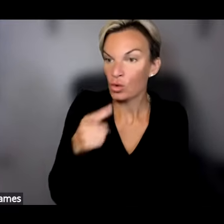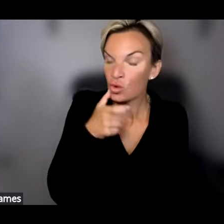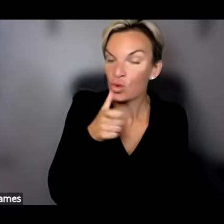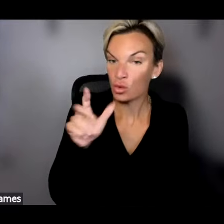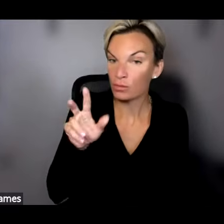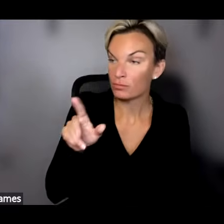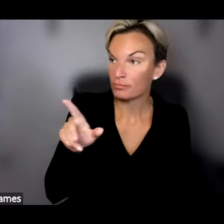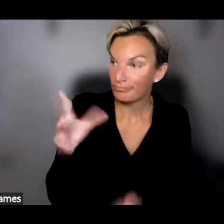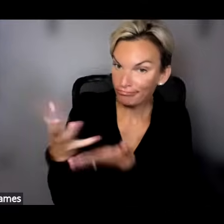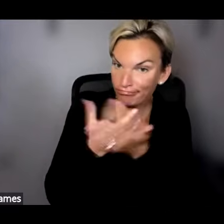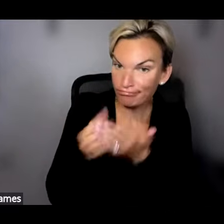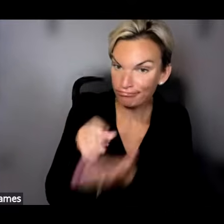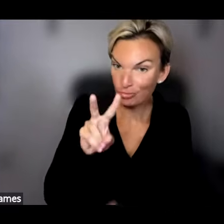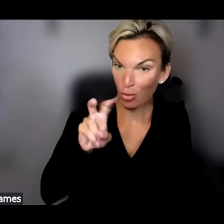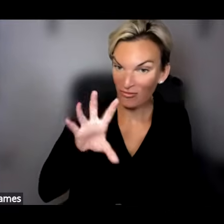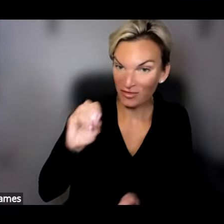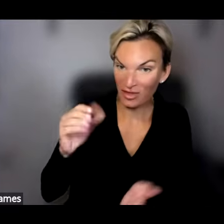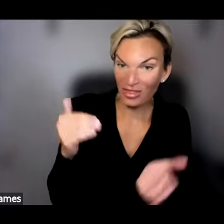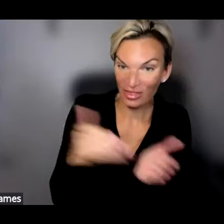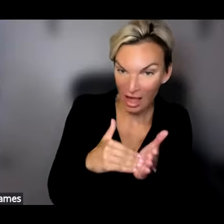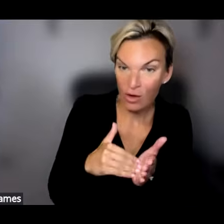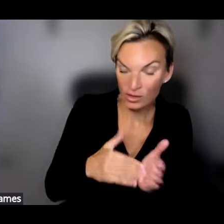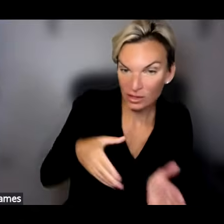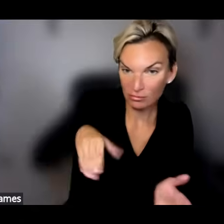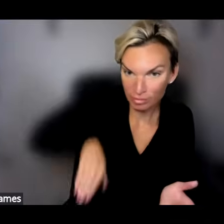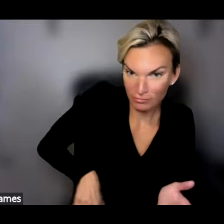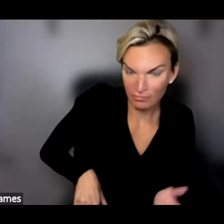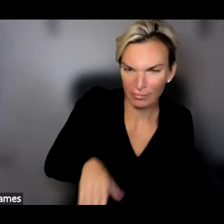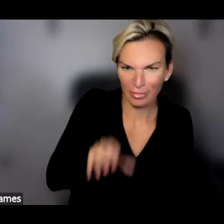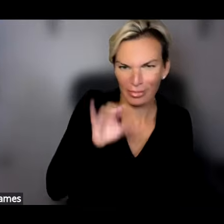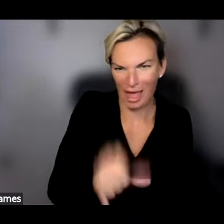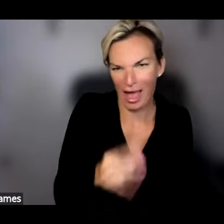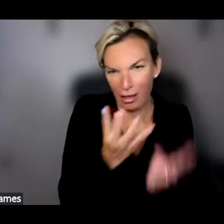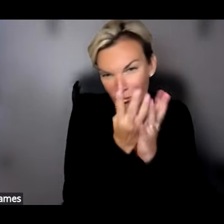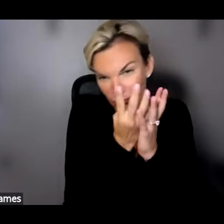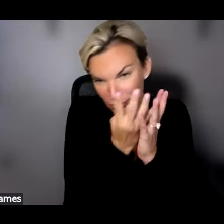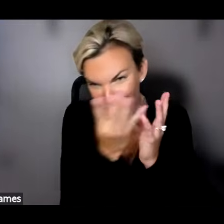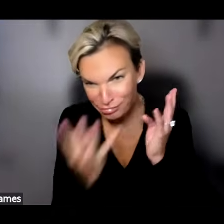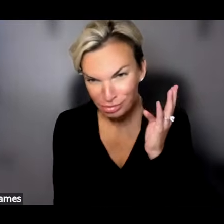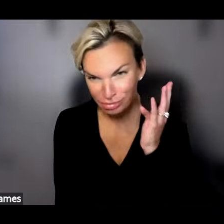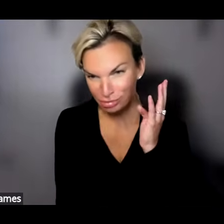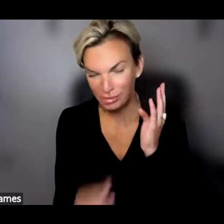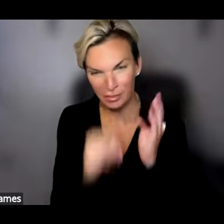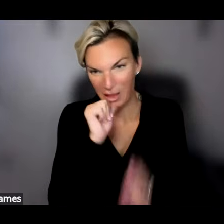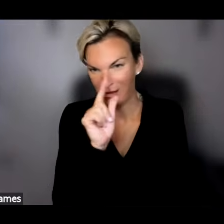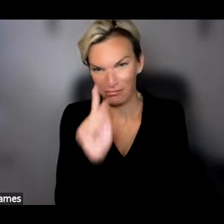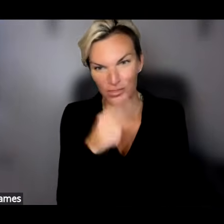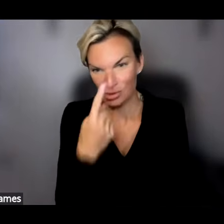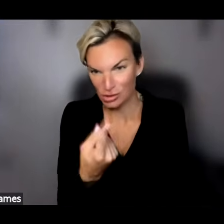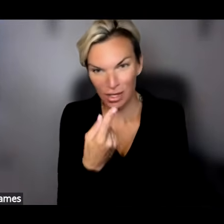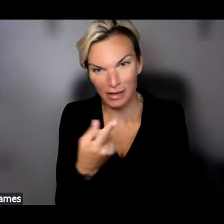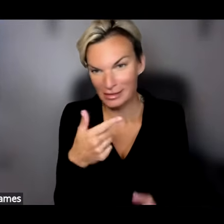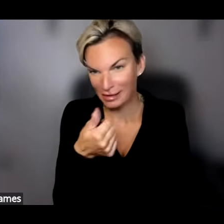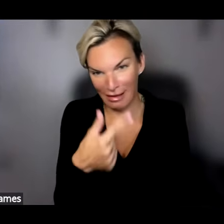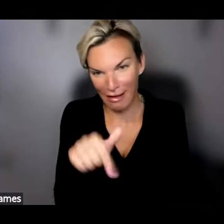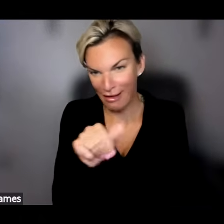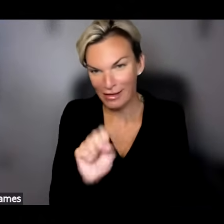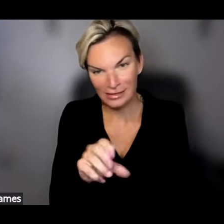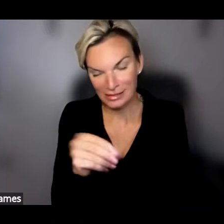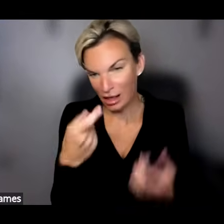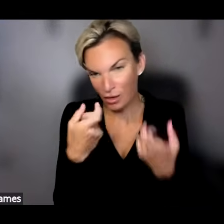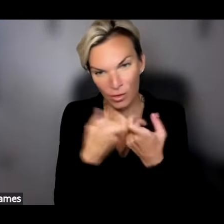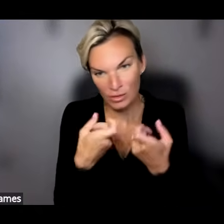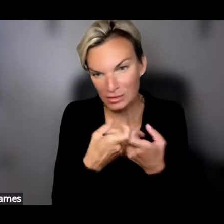of Michigan. There are a lot of companies. It's not just electric and gas utilities. That is deliberately designed to